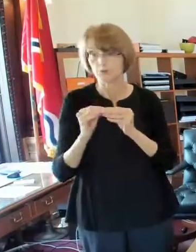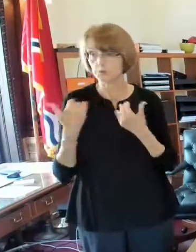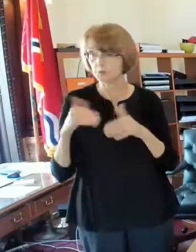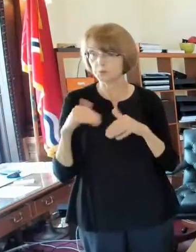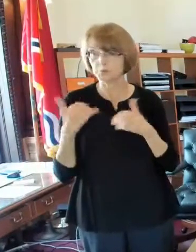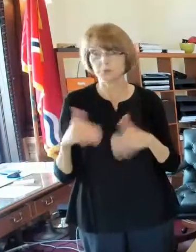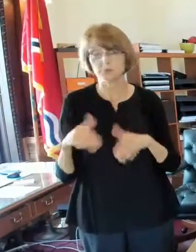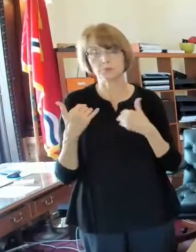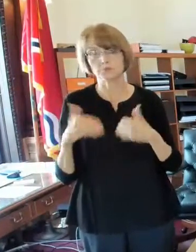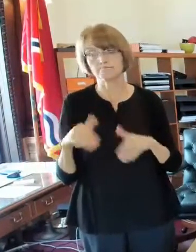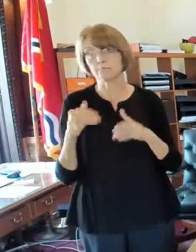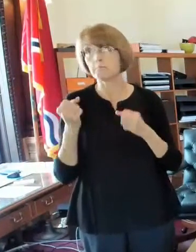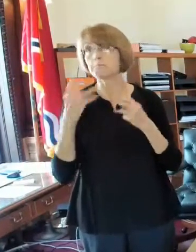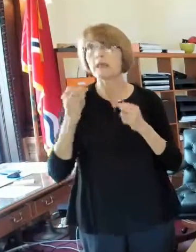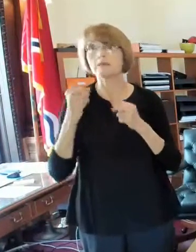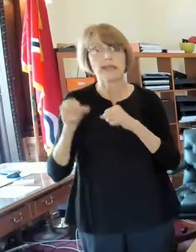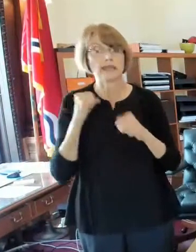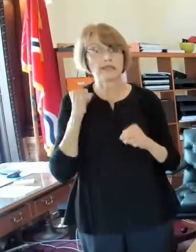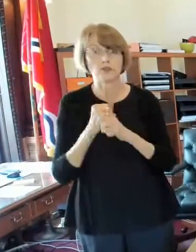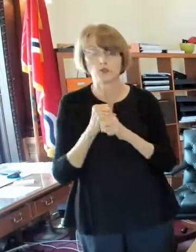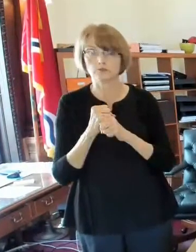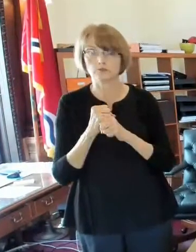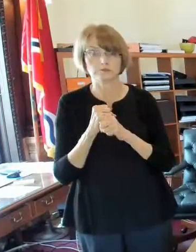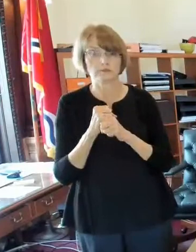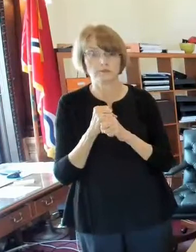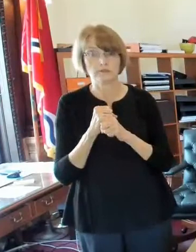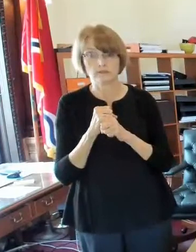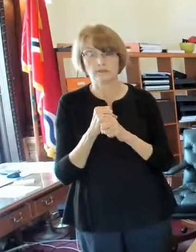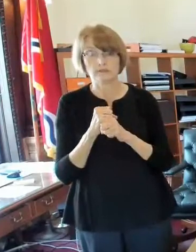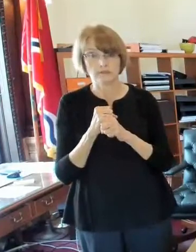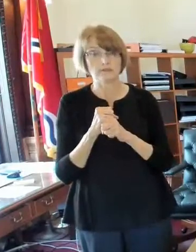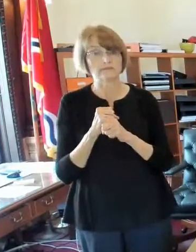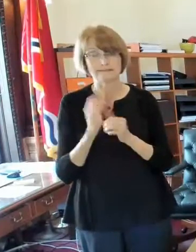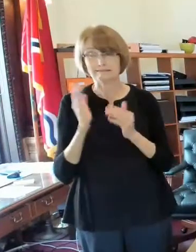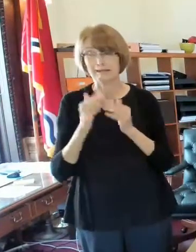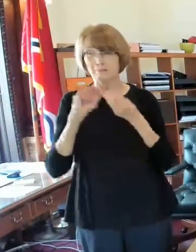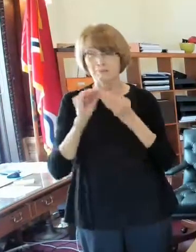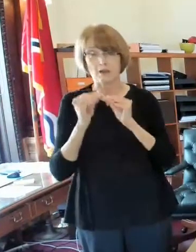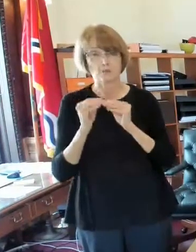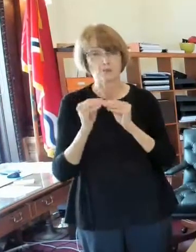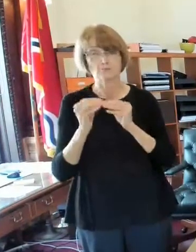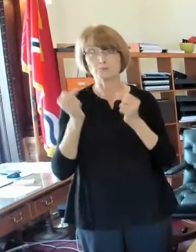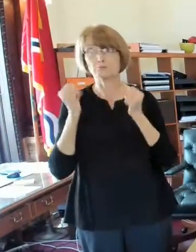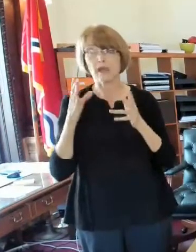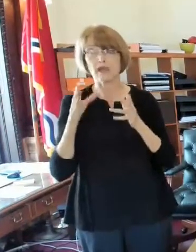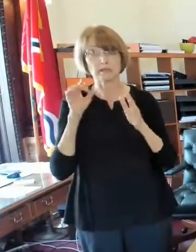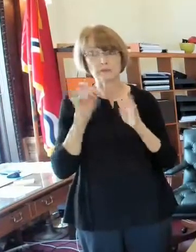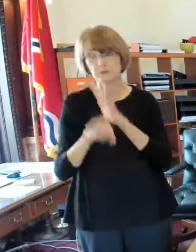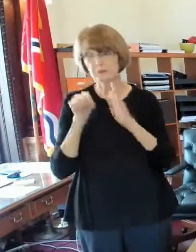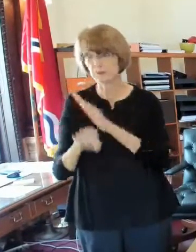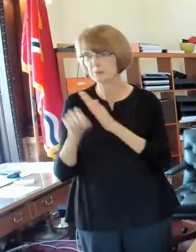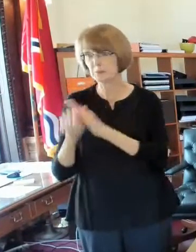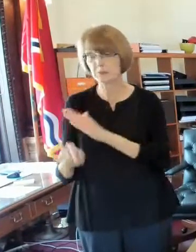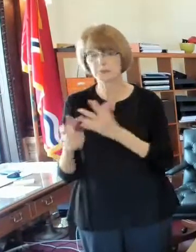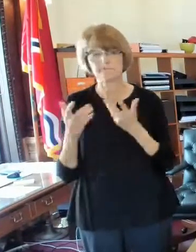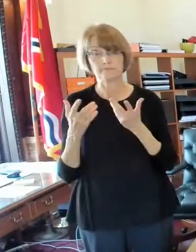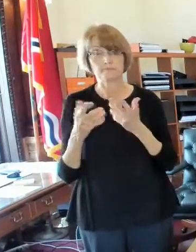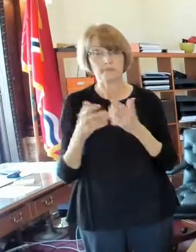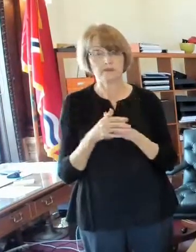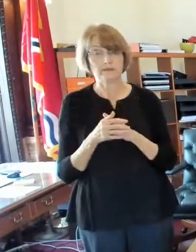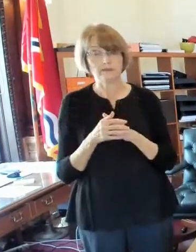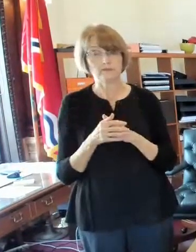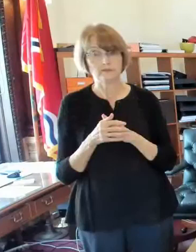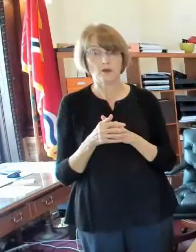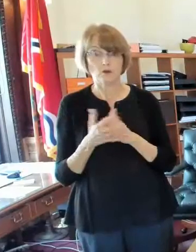in decades, really, at this point in time. So we are about 30%, over